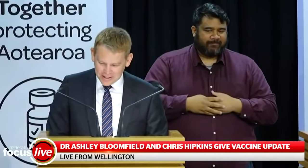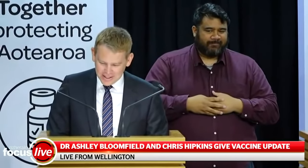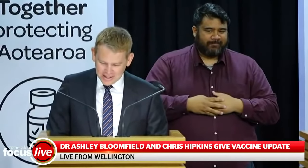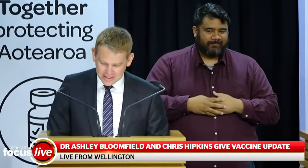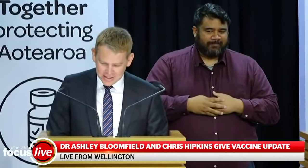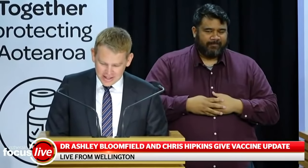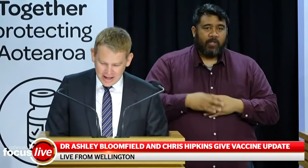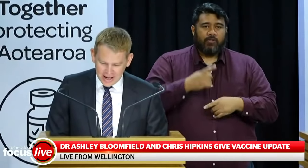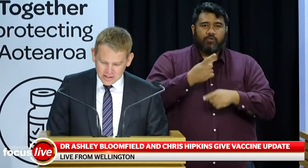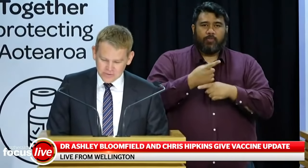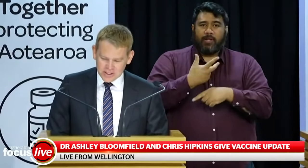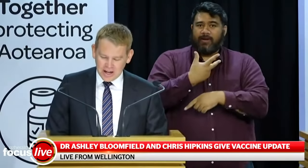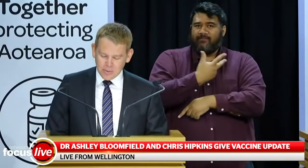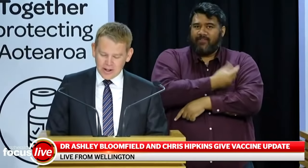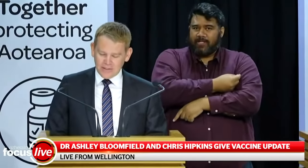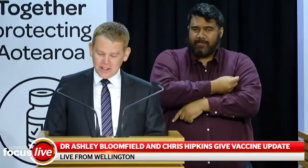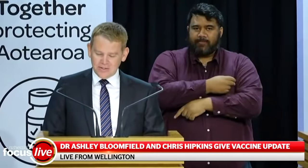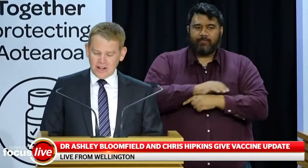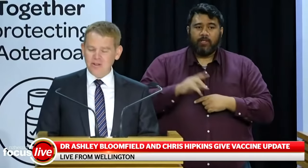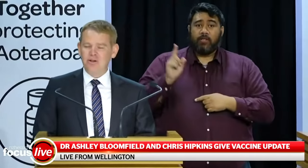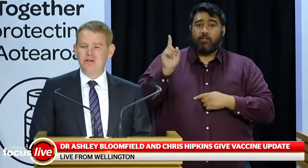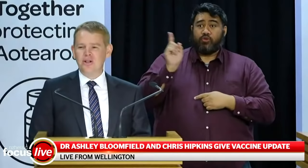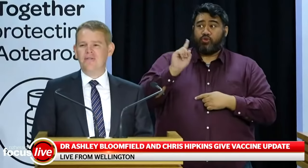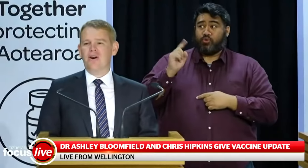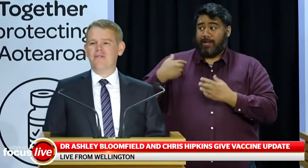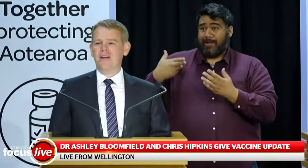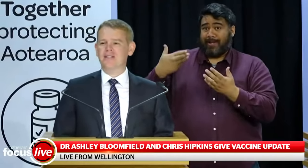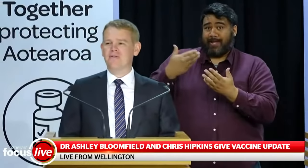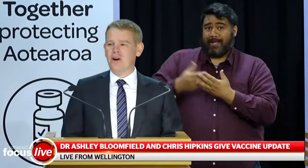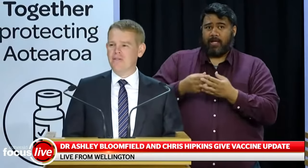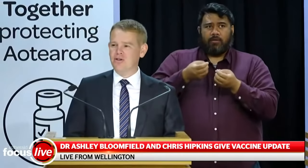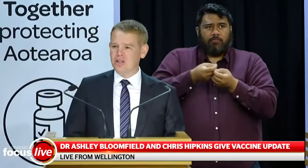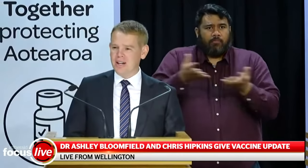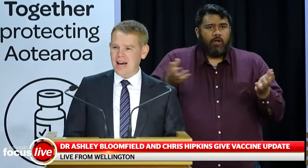to vaccines. As of today, we have delivered